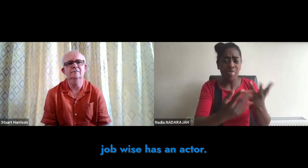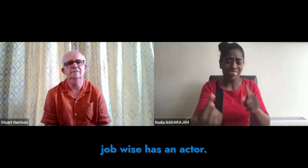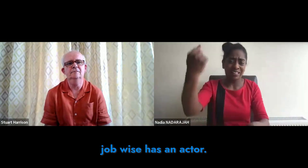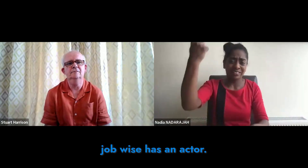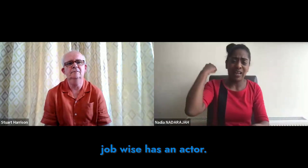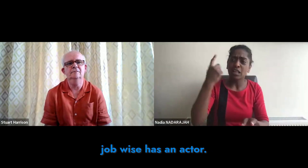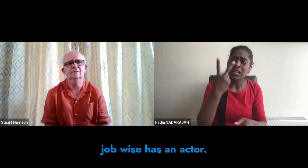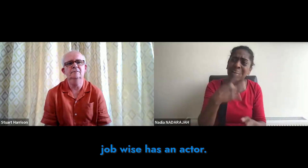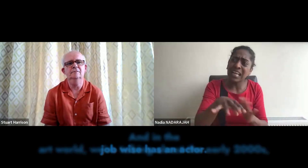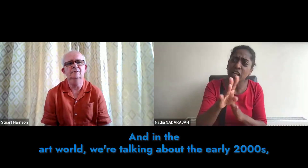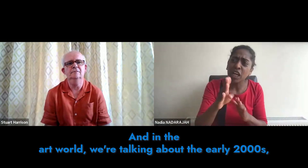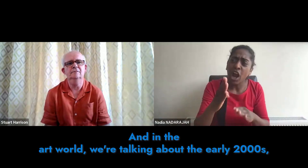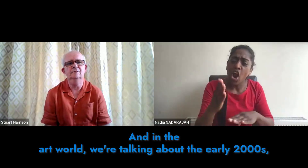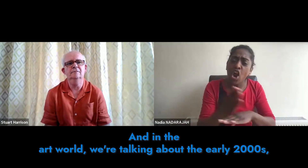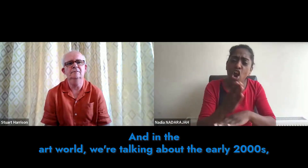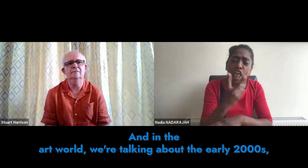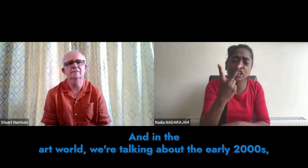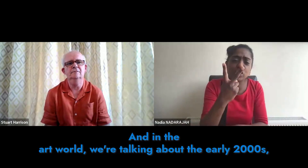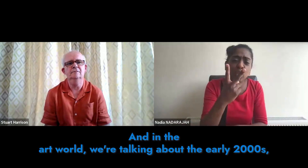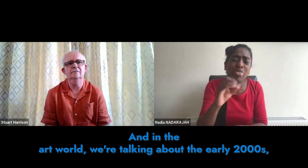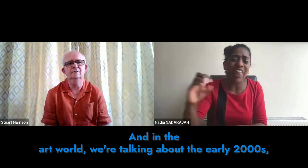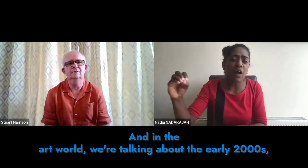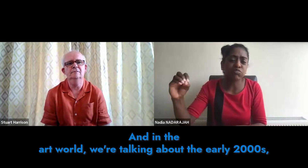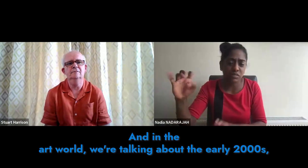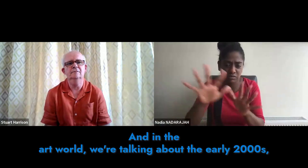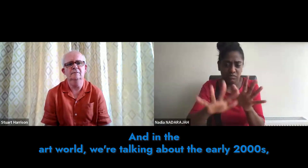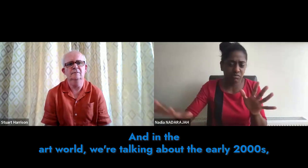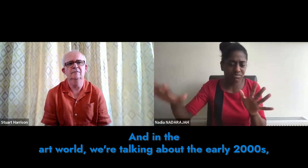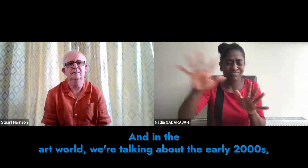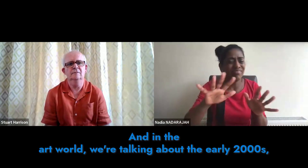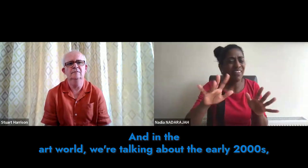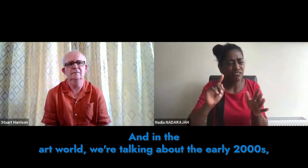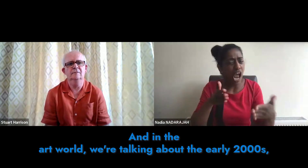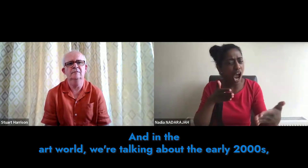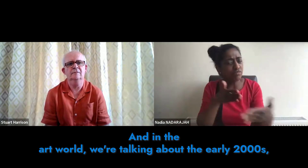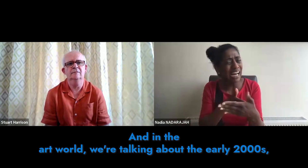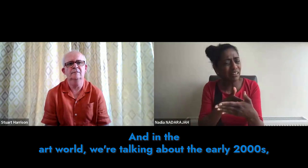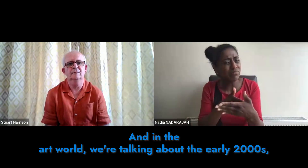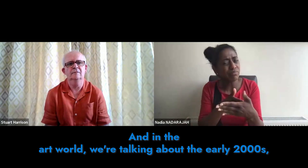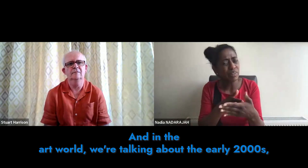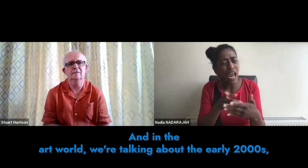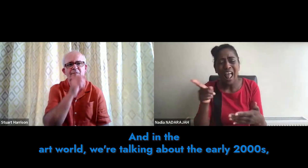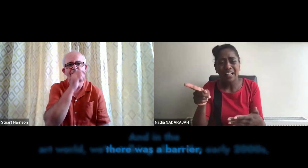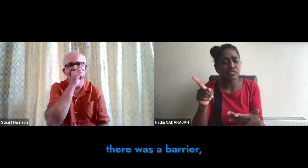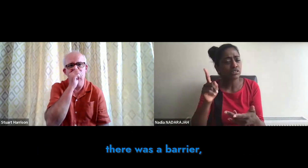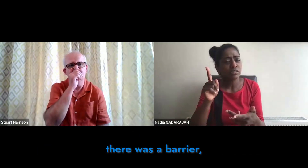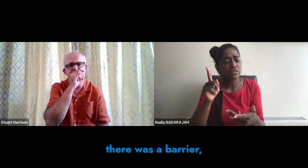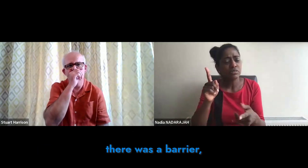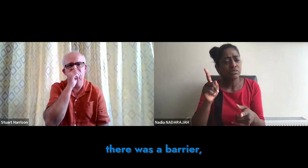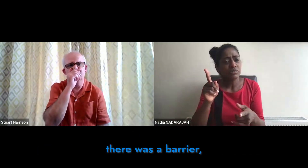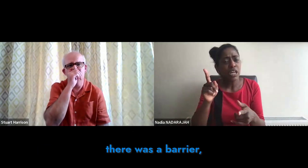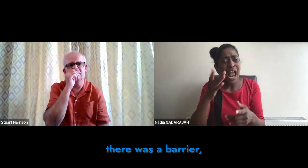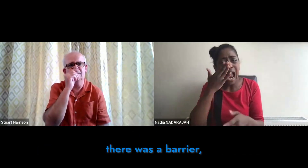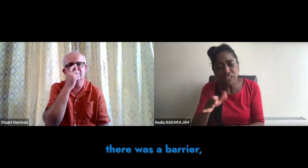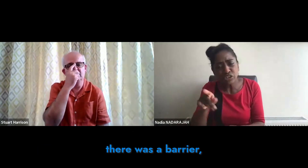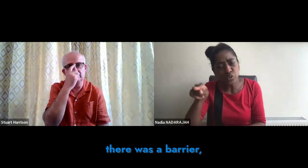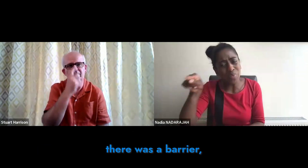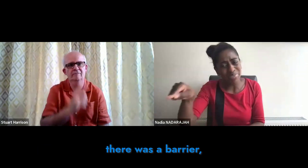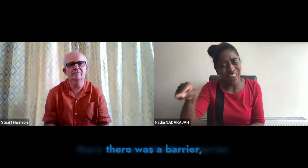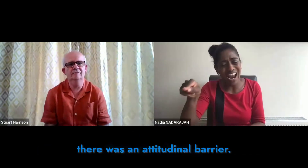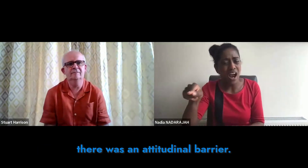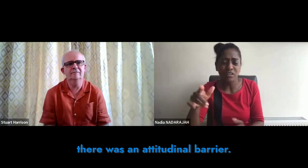Job-wise, as an actor and in the art world, we're talking about the early 2000s, there was a